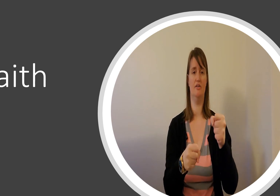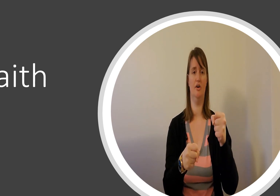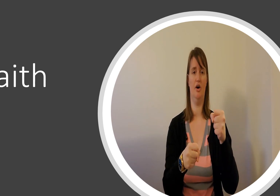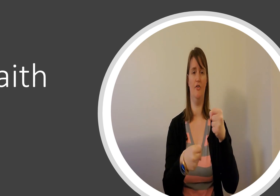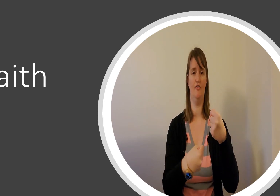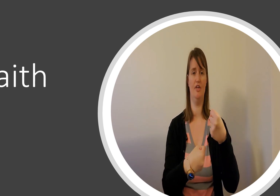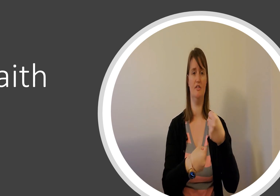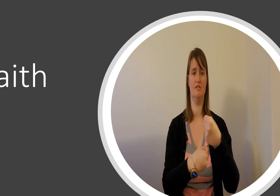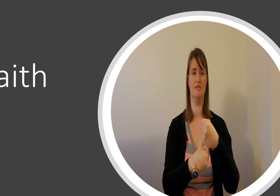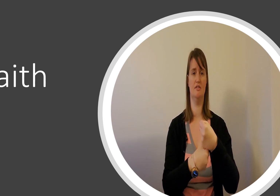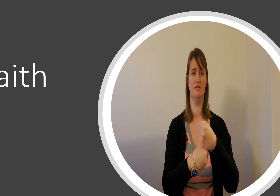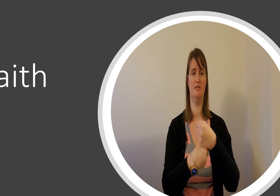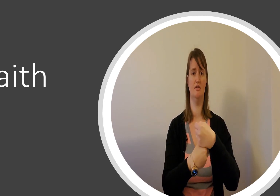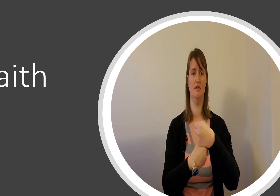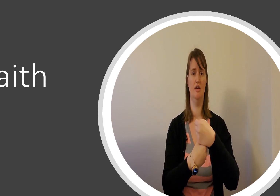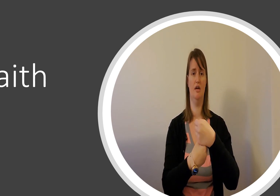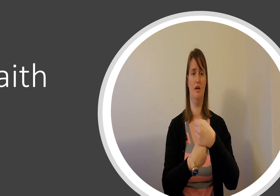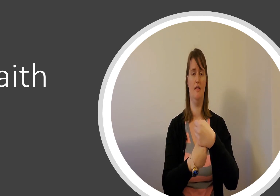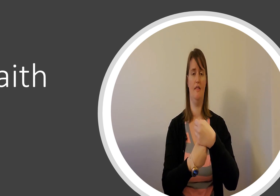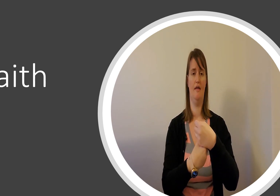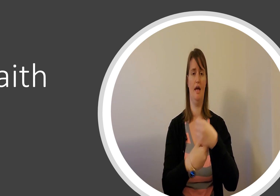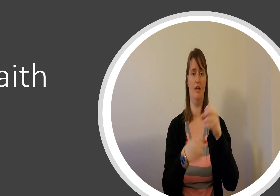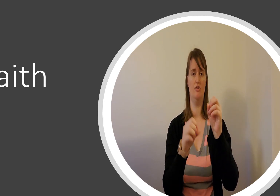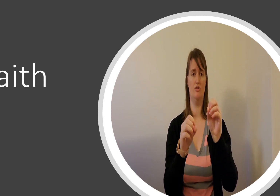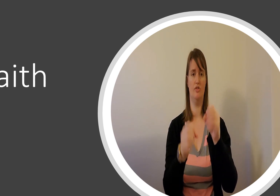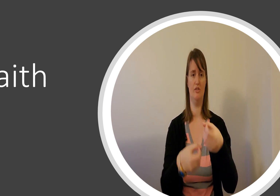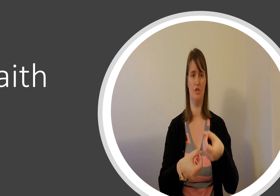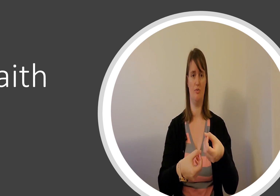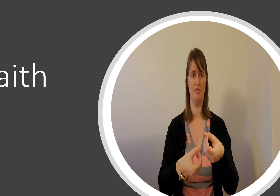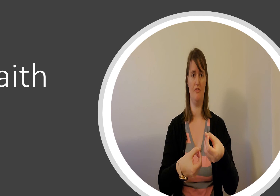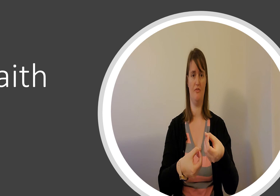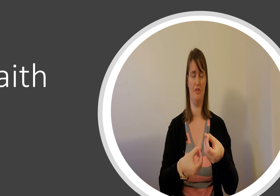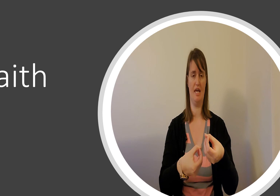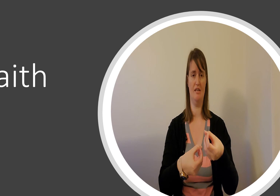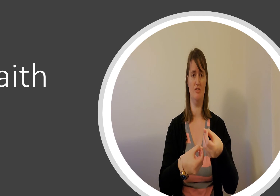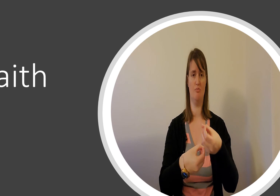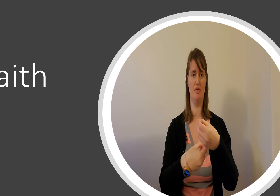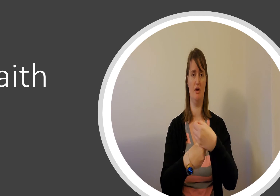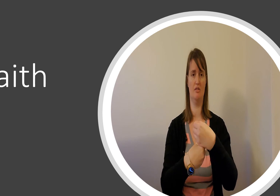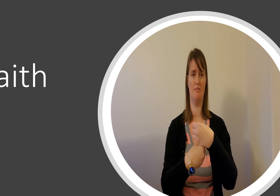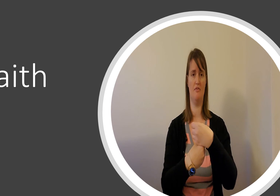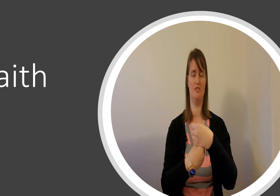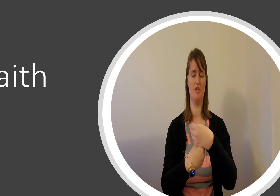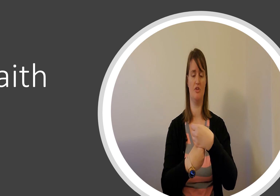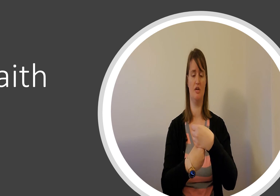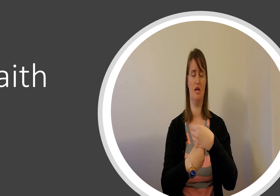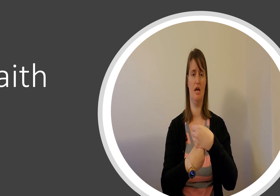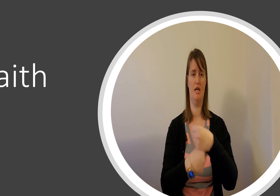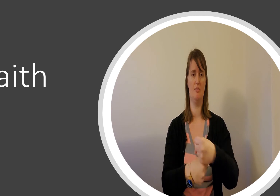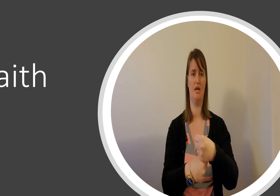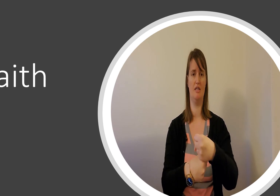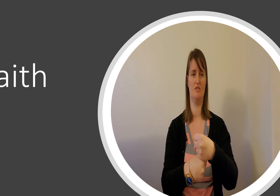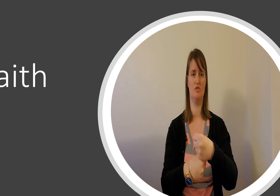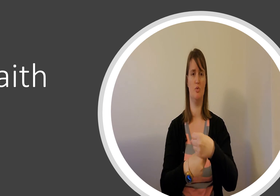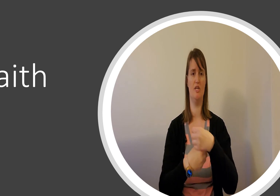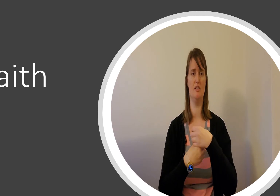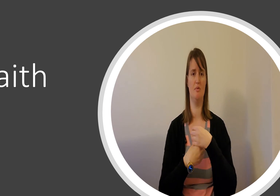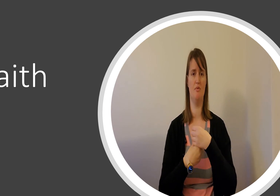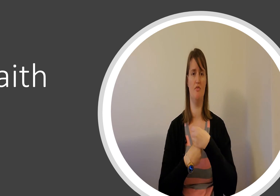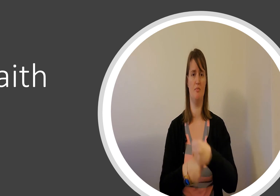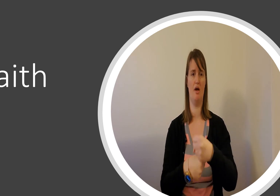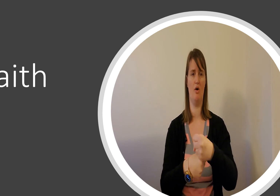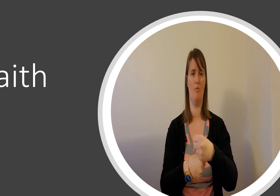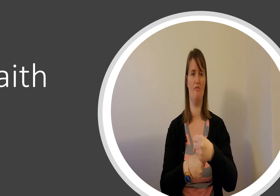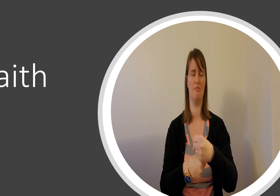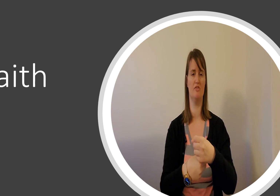take our fists, and they start with the hands open on top of each other, and then we kind of squeeze them and